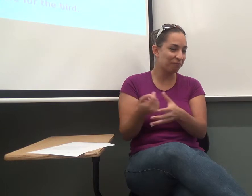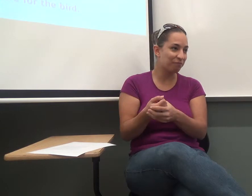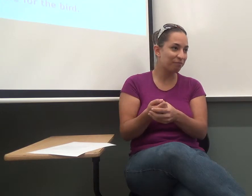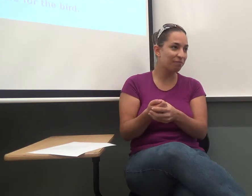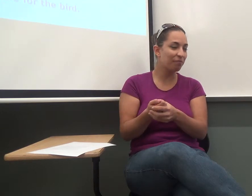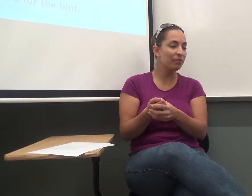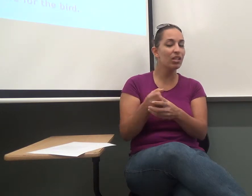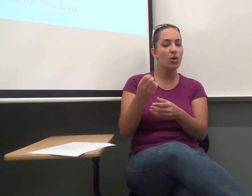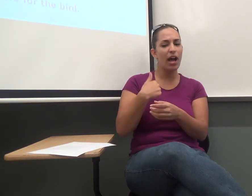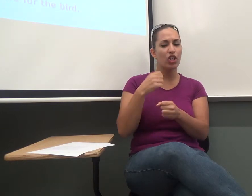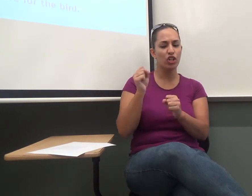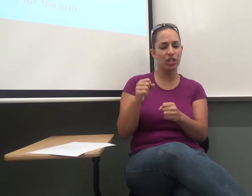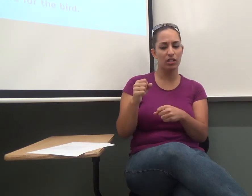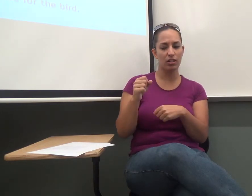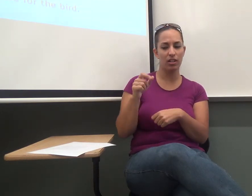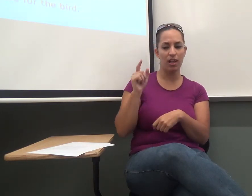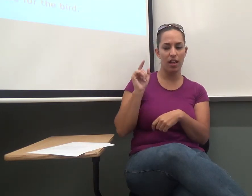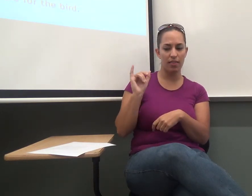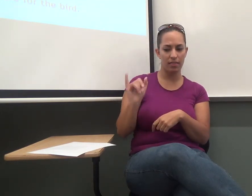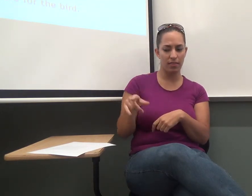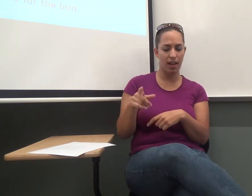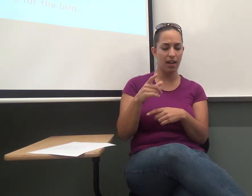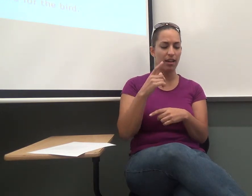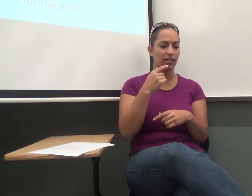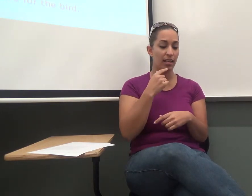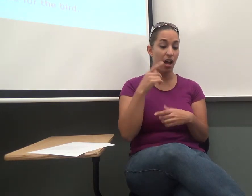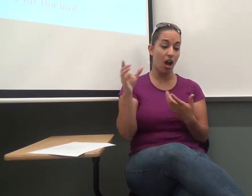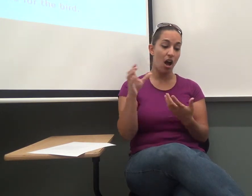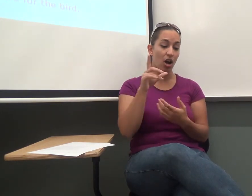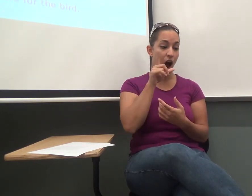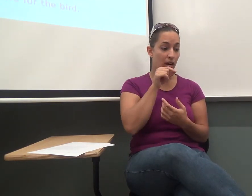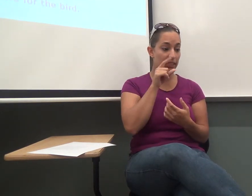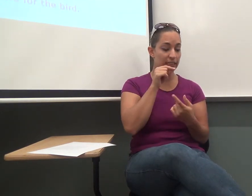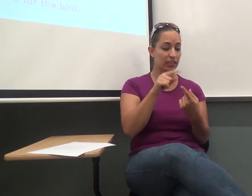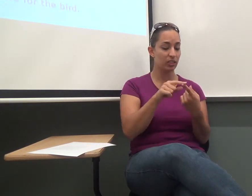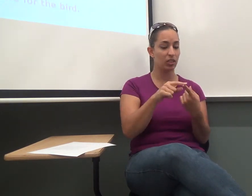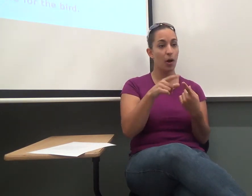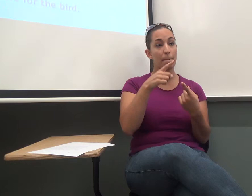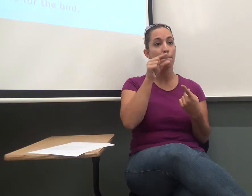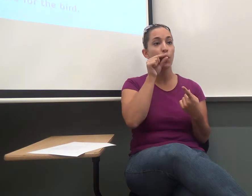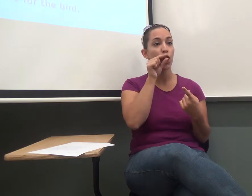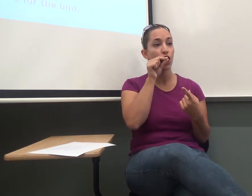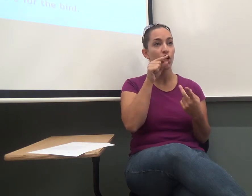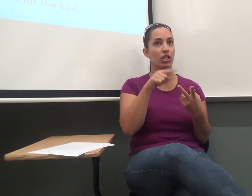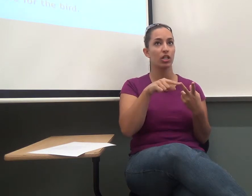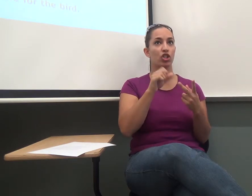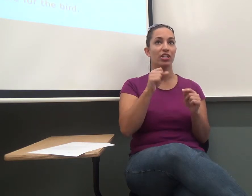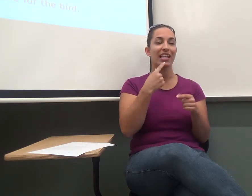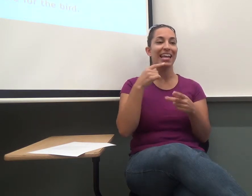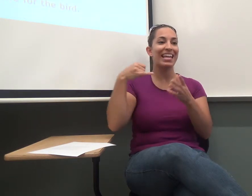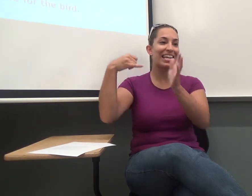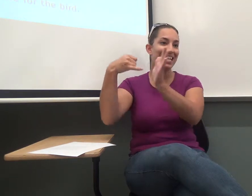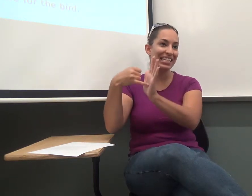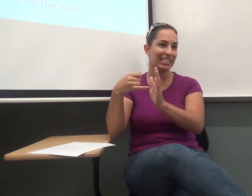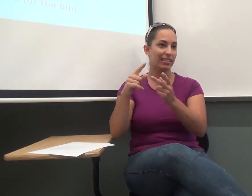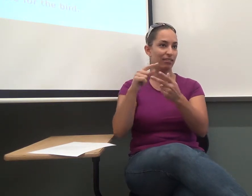I could reference that in many different ways. I could say cockatiel, I could say bird, I could say it, right? I could say